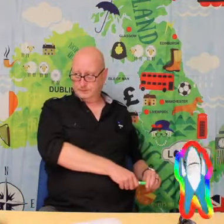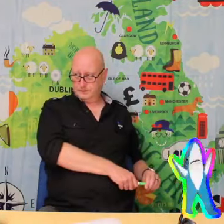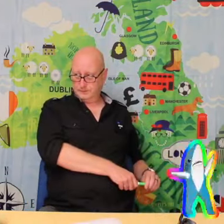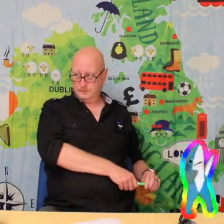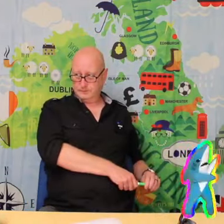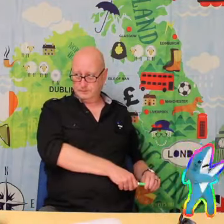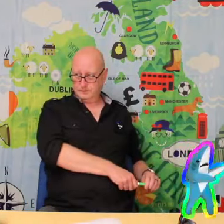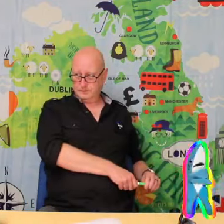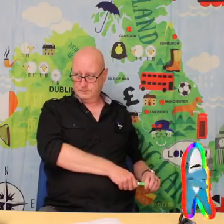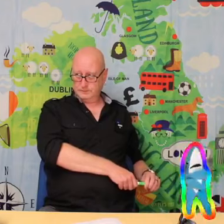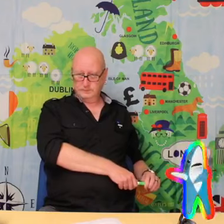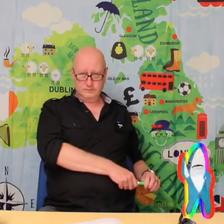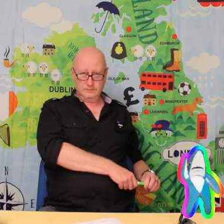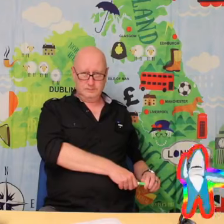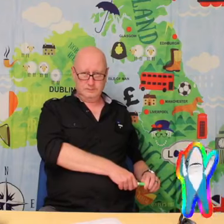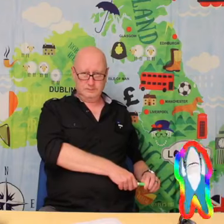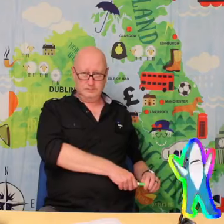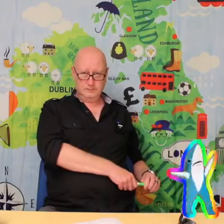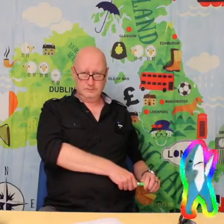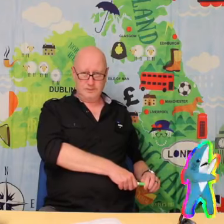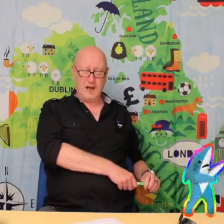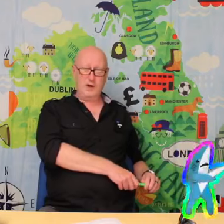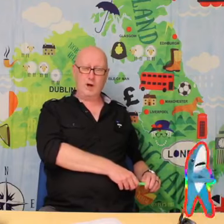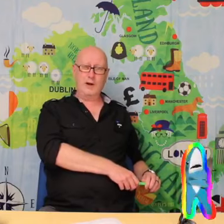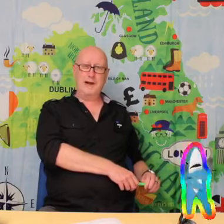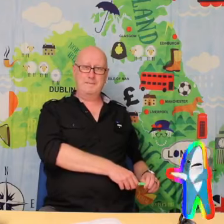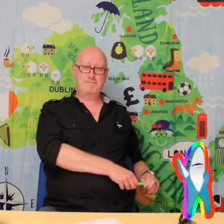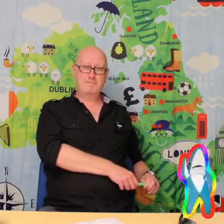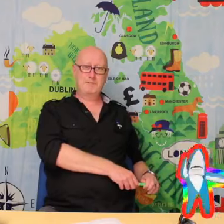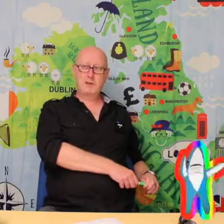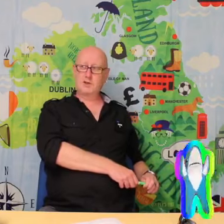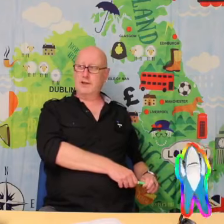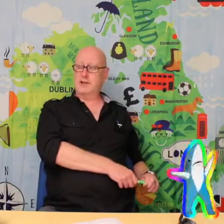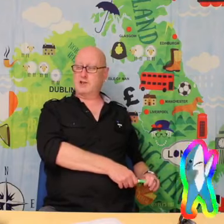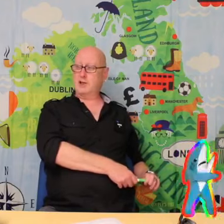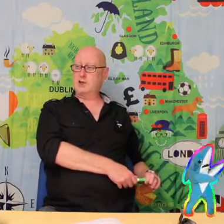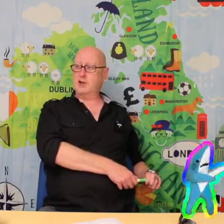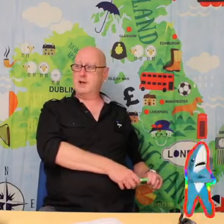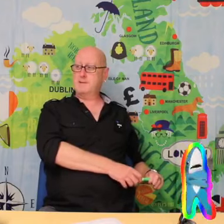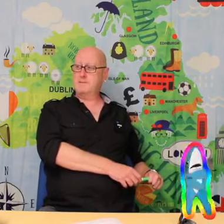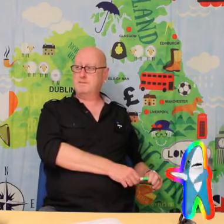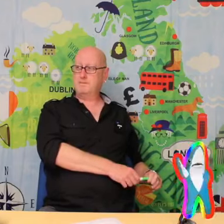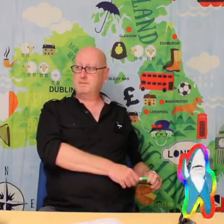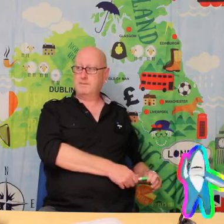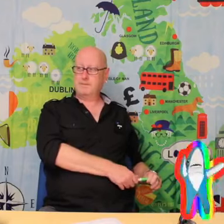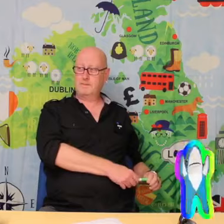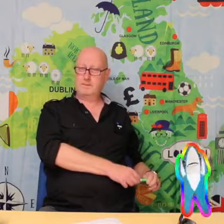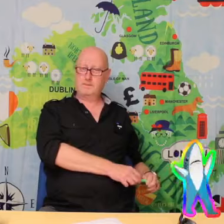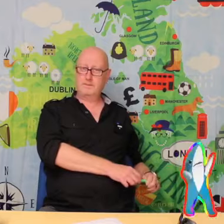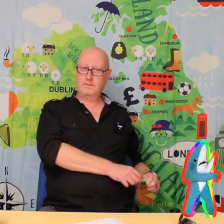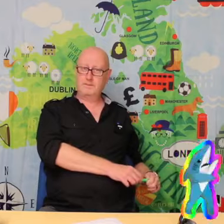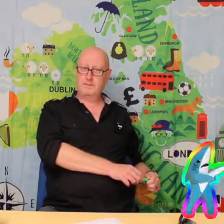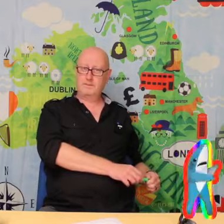Mr. Hockney's office. David Hockney! He's going to get a signature, didn't he? Oh, dude, if you're getting a David